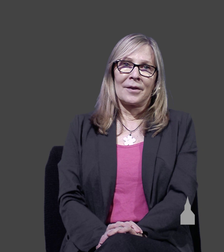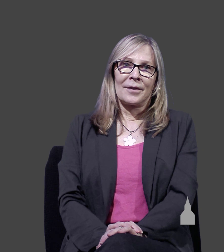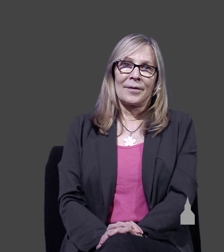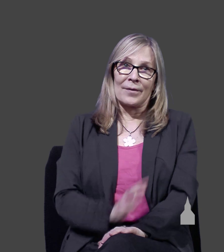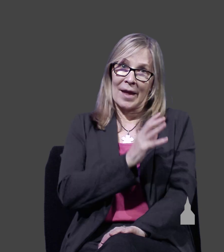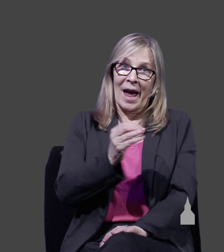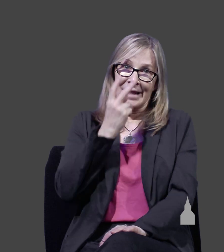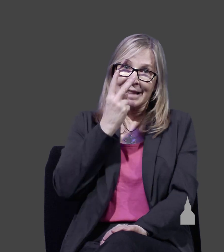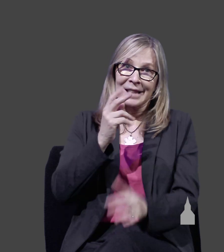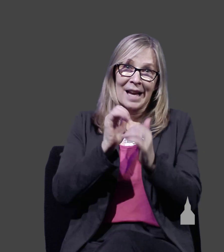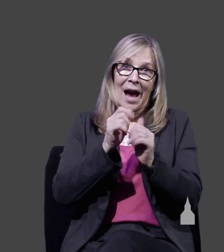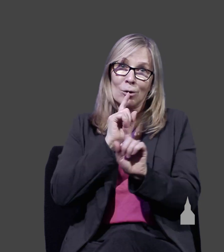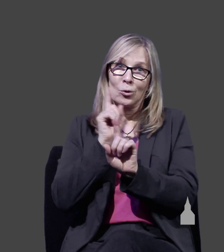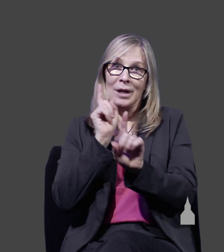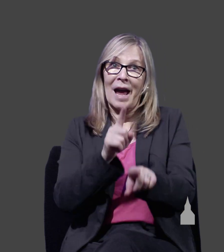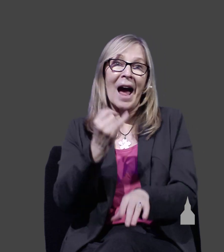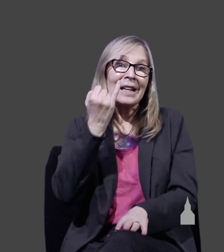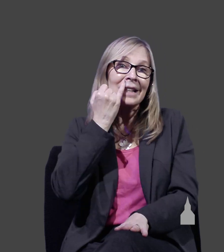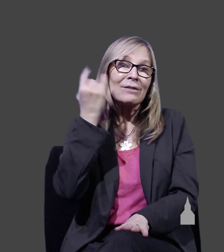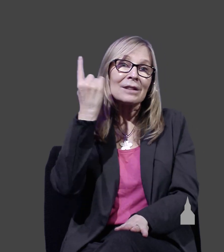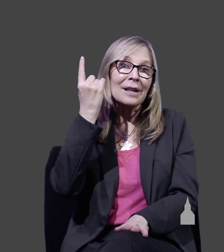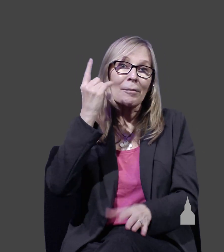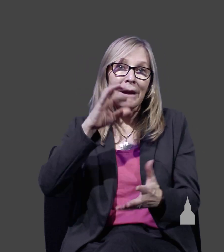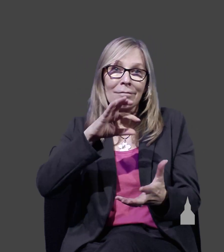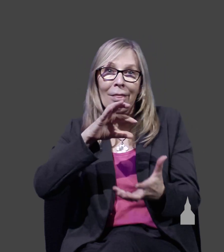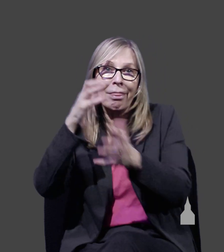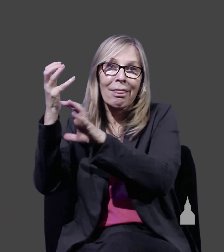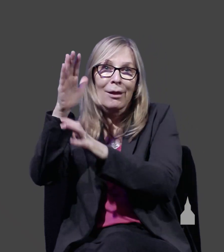And they see how you react when things don't go your way.